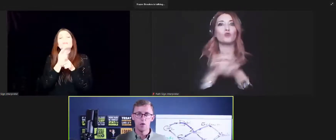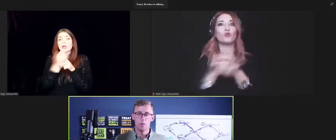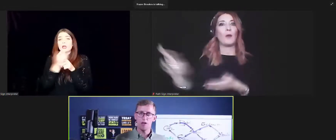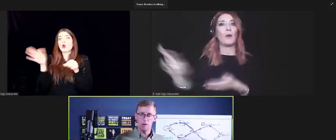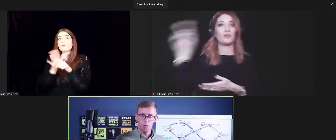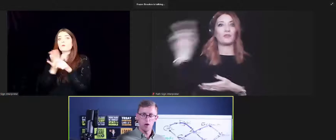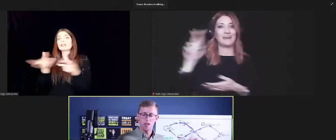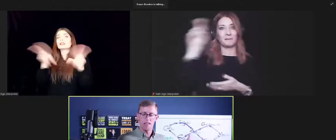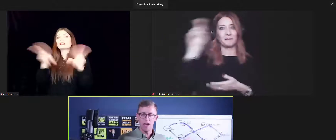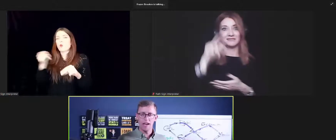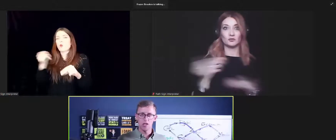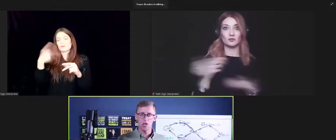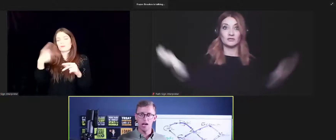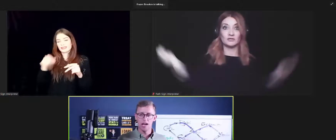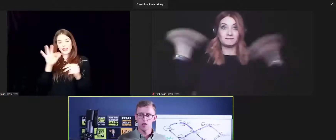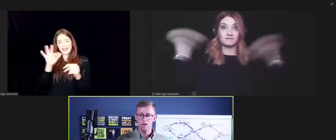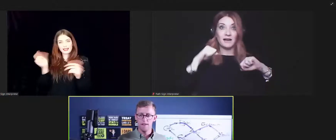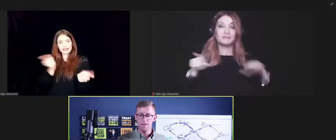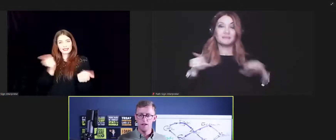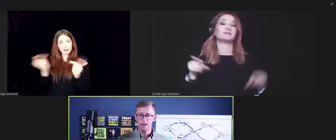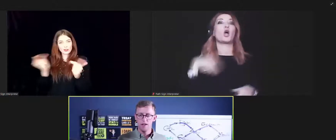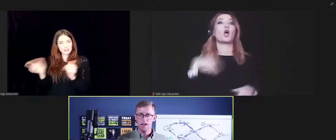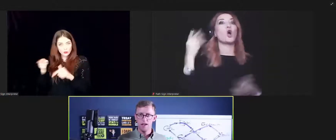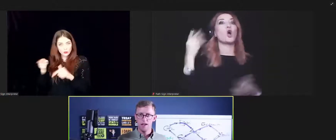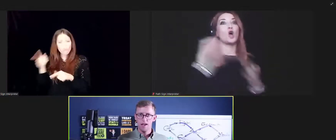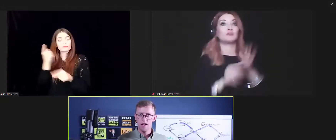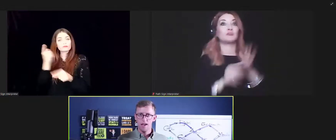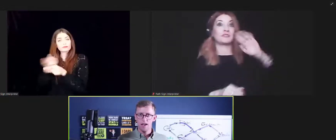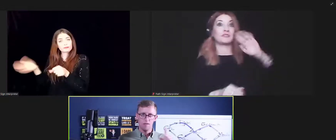So basically what you just did in the second exercise.